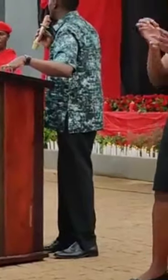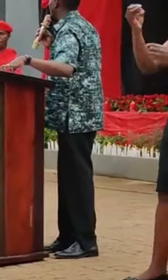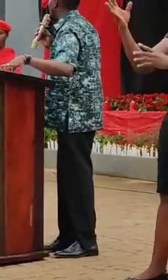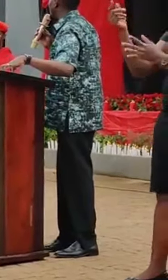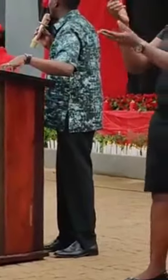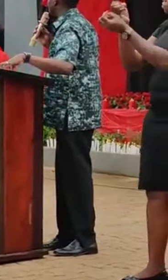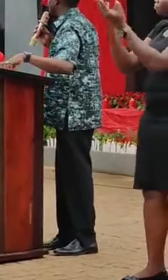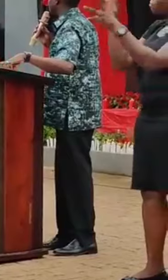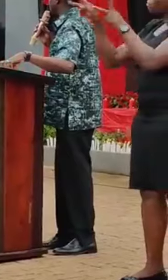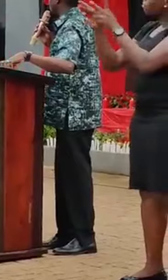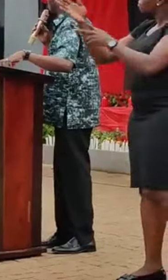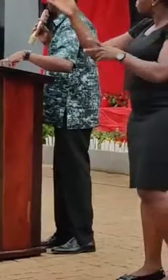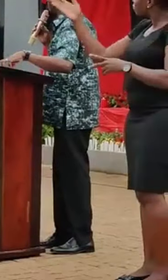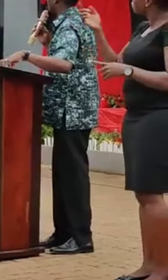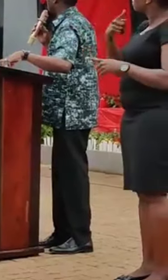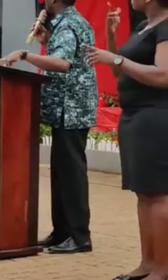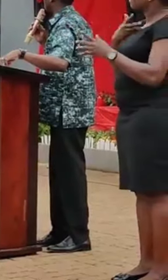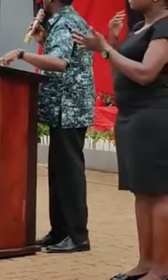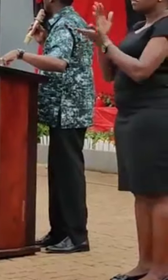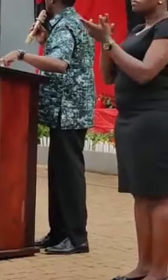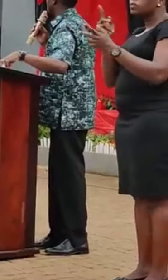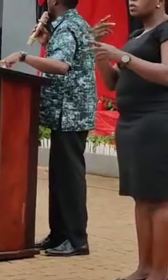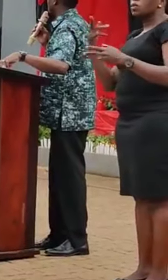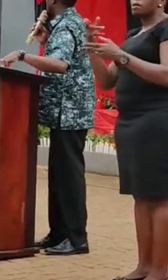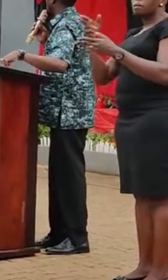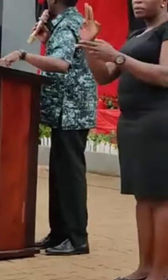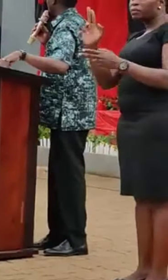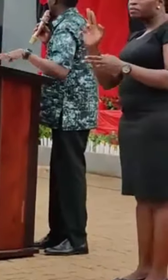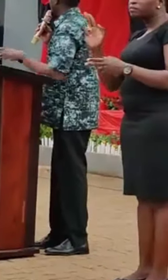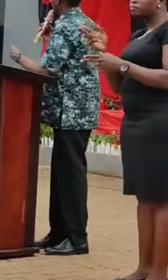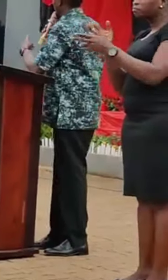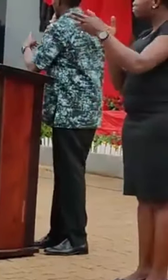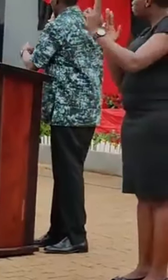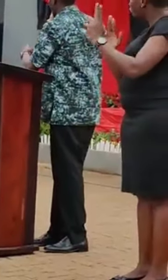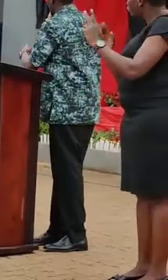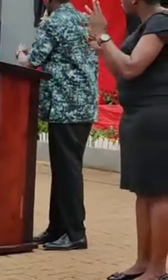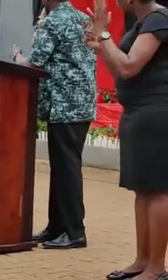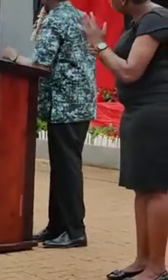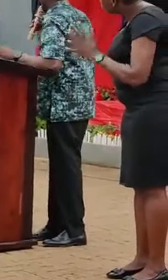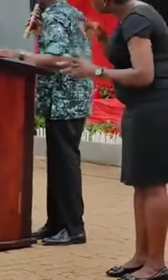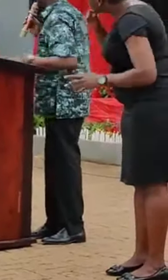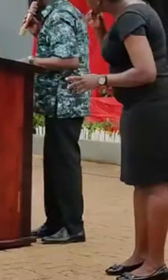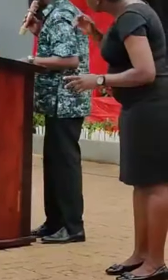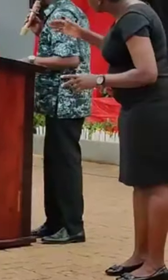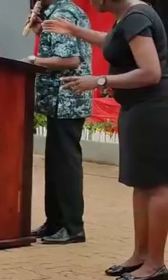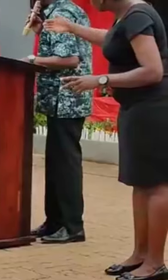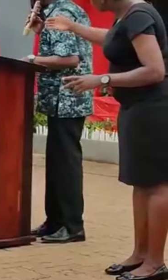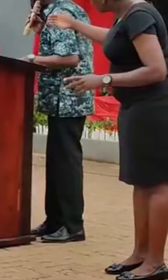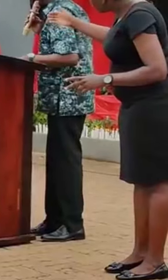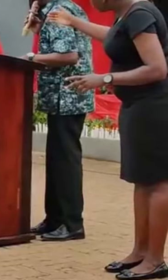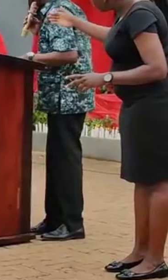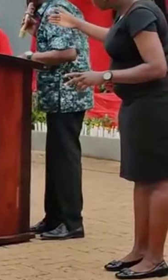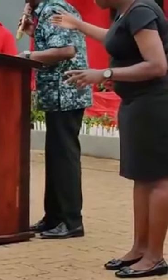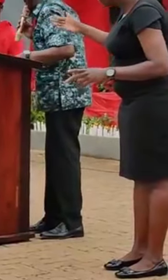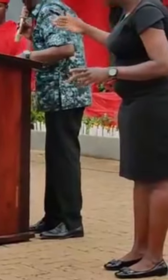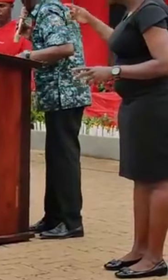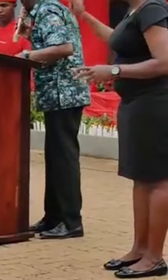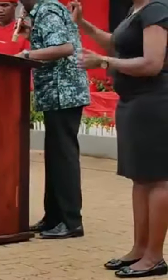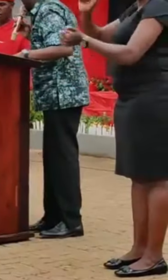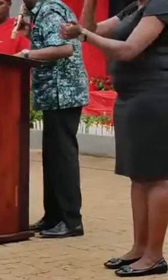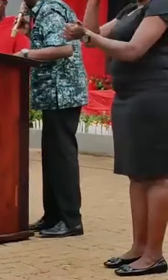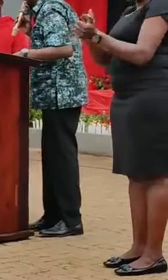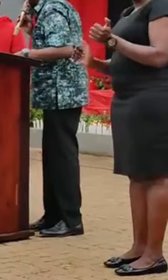18 November. Remember, we had a few who were shot. Yeah, there's this gentleman also who was